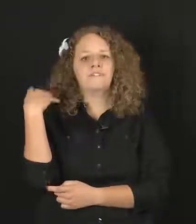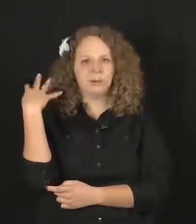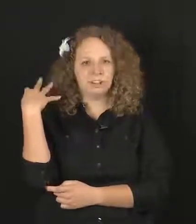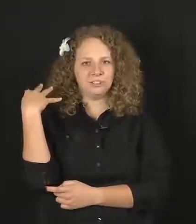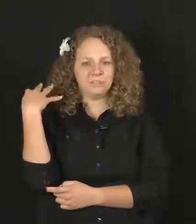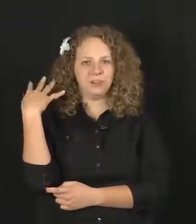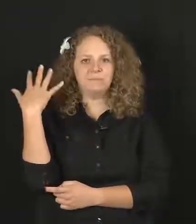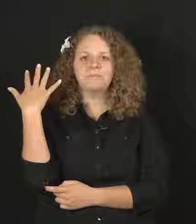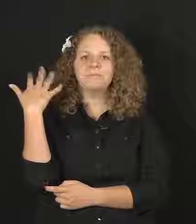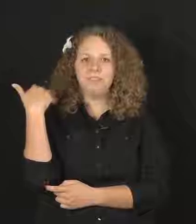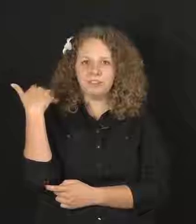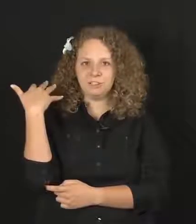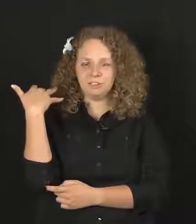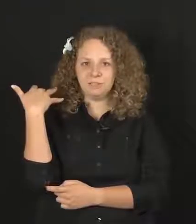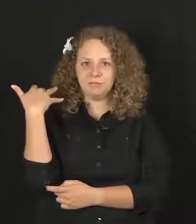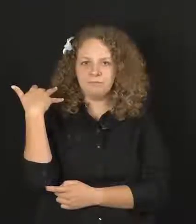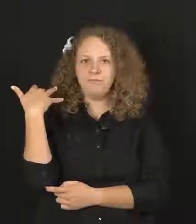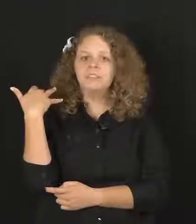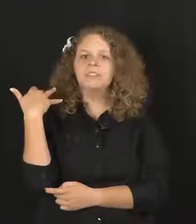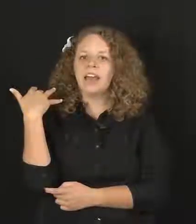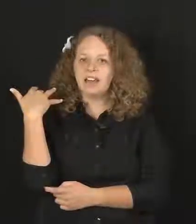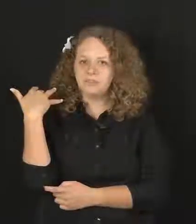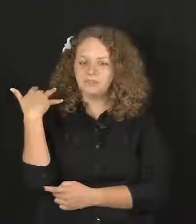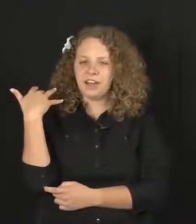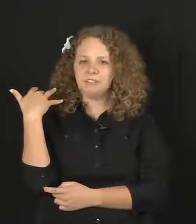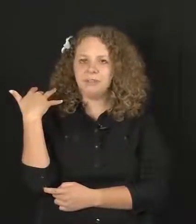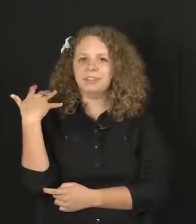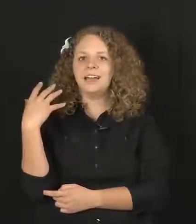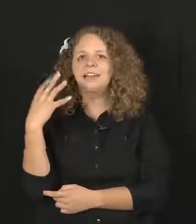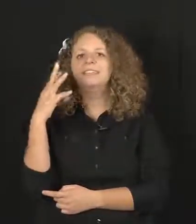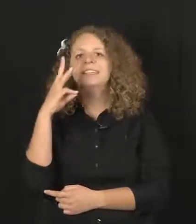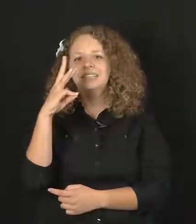4 years ago, 5 years ago. After 5, you will sign